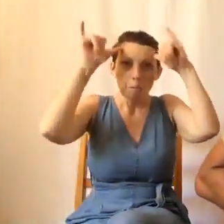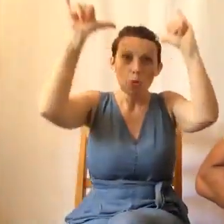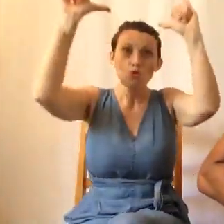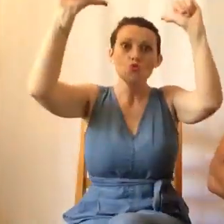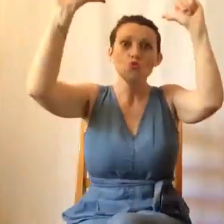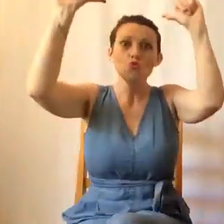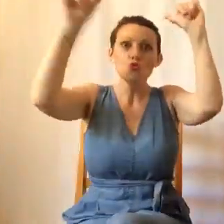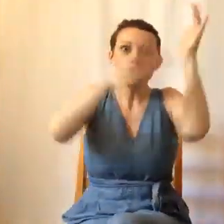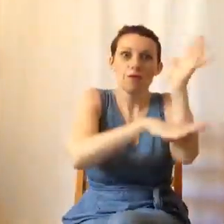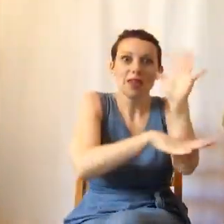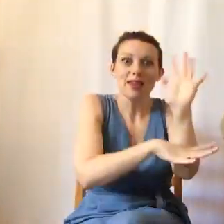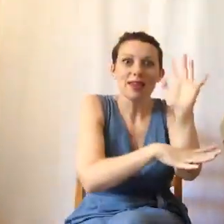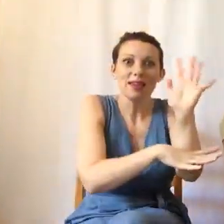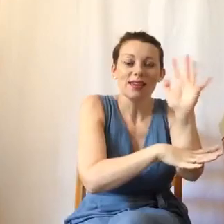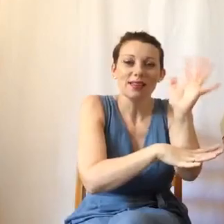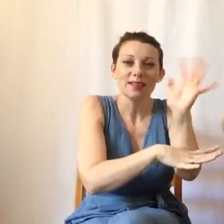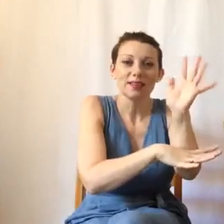movies,